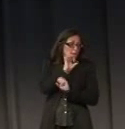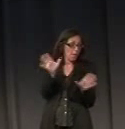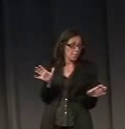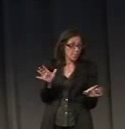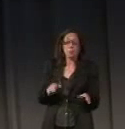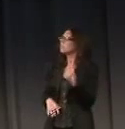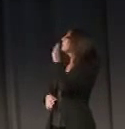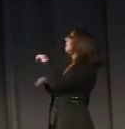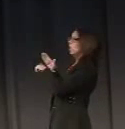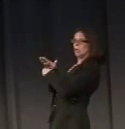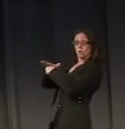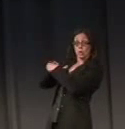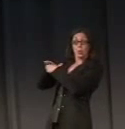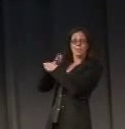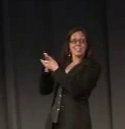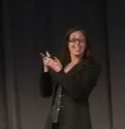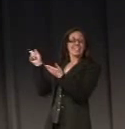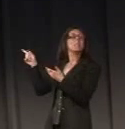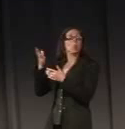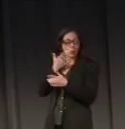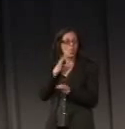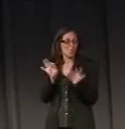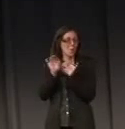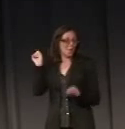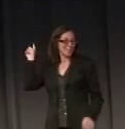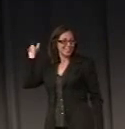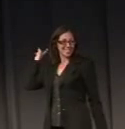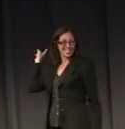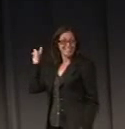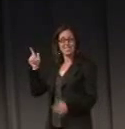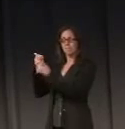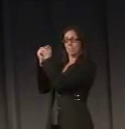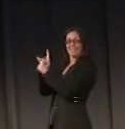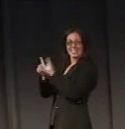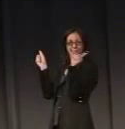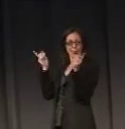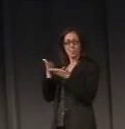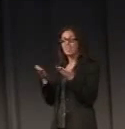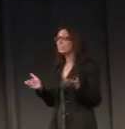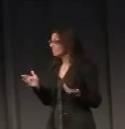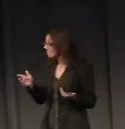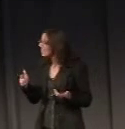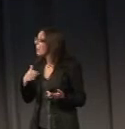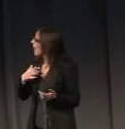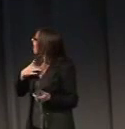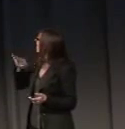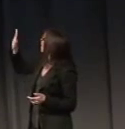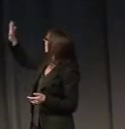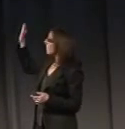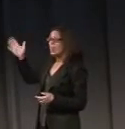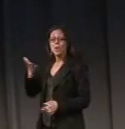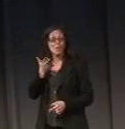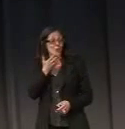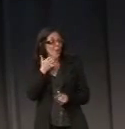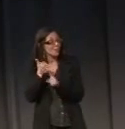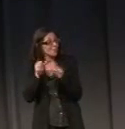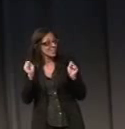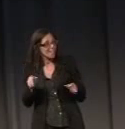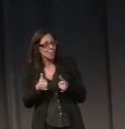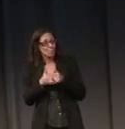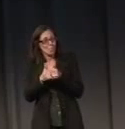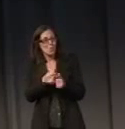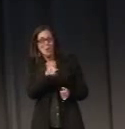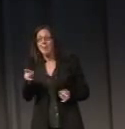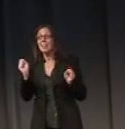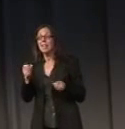is important. And I like this idea because it takes seriously this idea that color could be a reward. And in fact, there's evidence